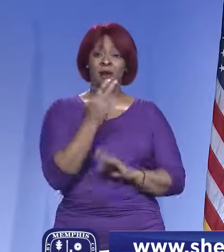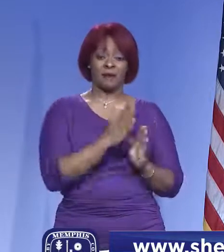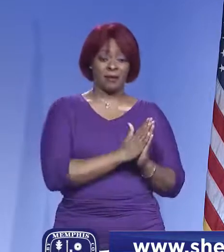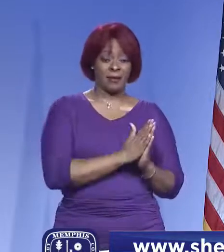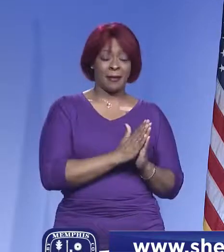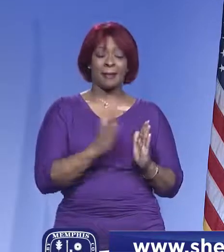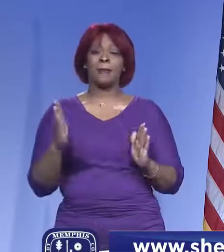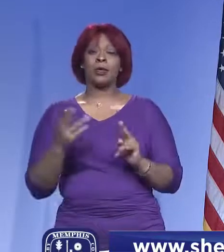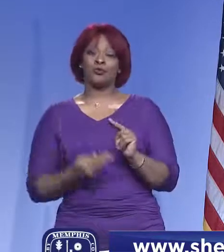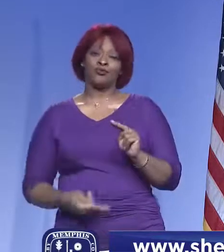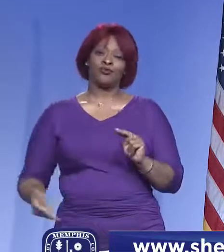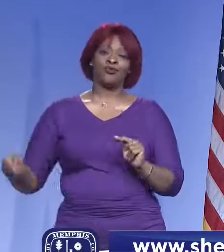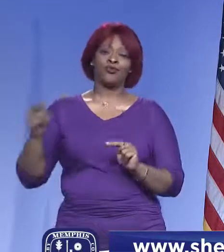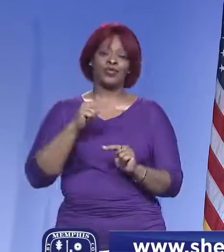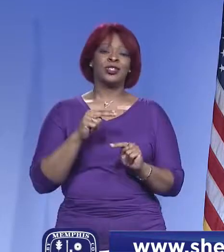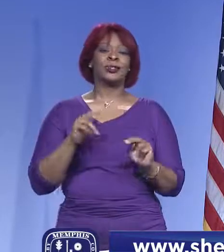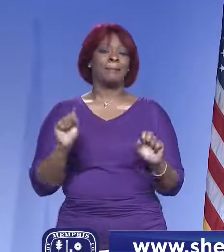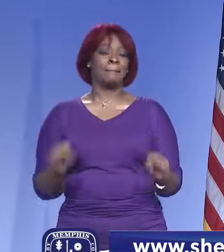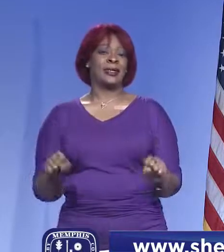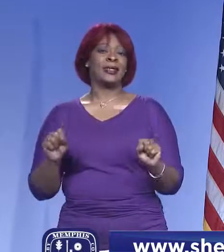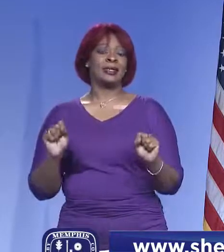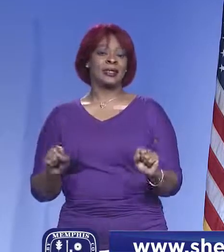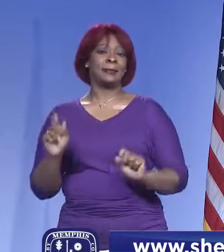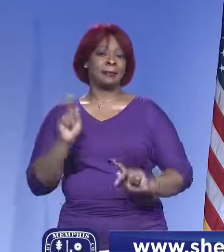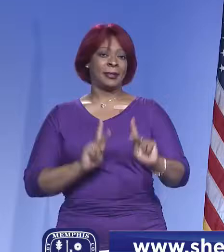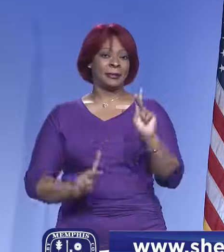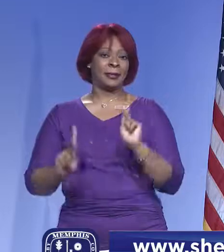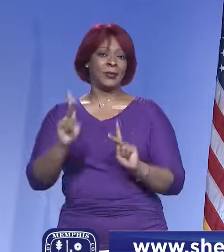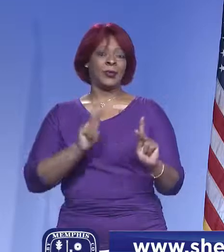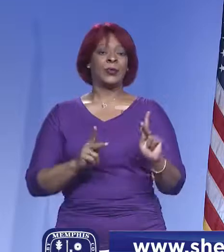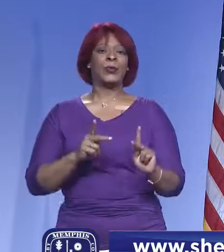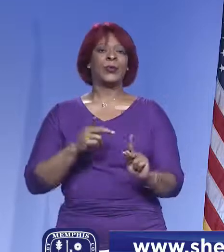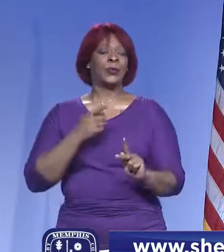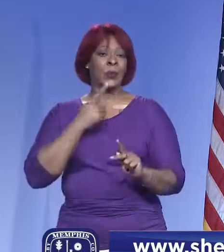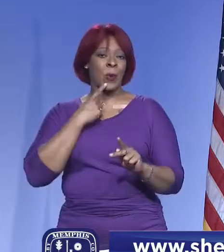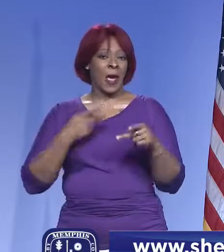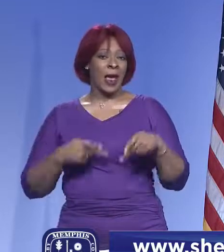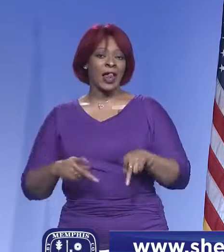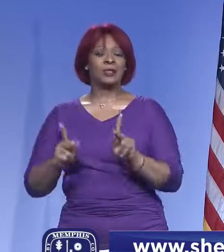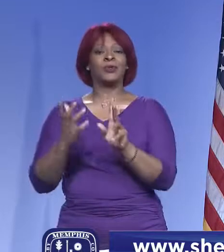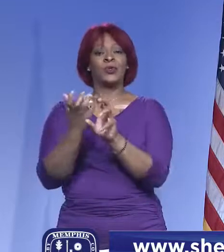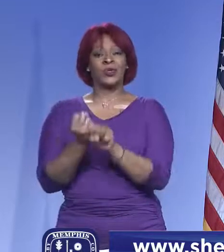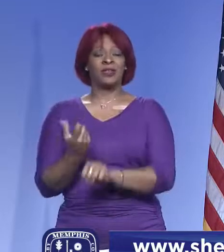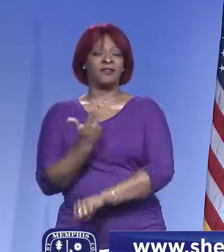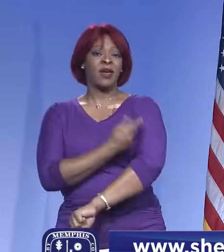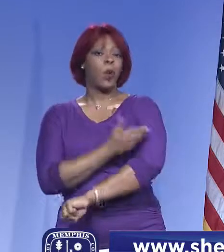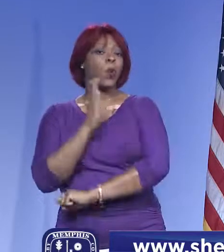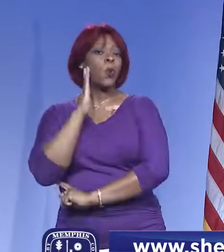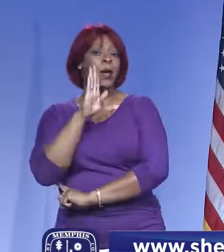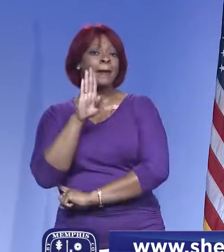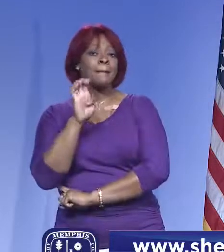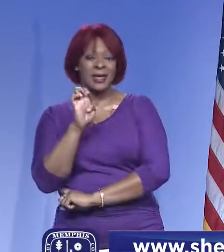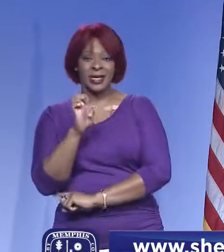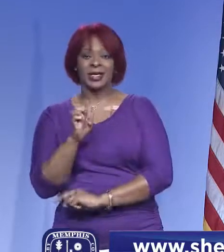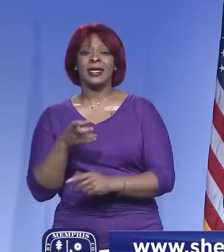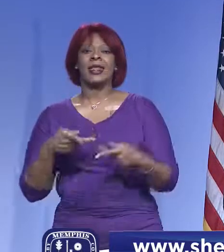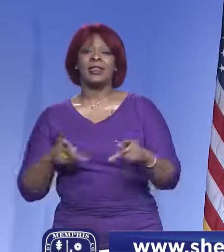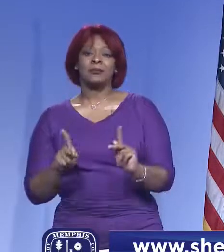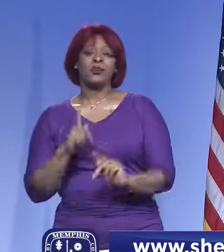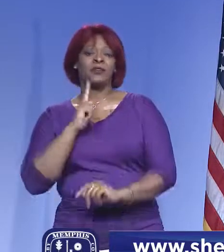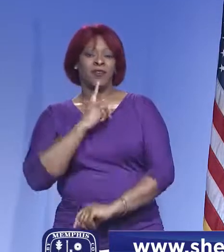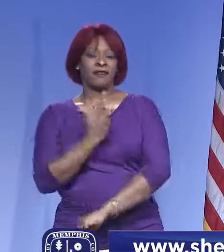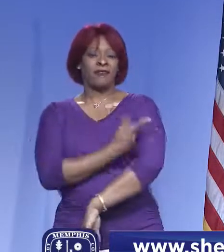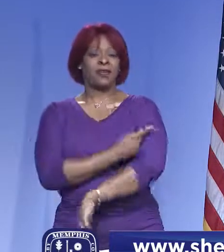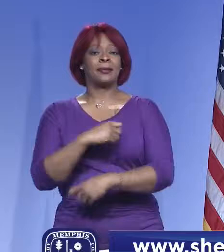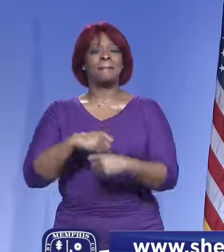just increases the number of potential people who are eligible for vaccination or will be eligible for vaccination, and that